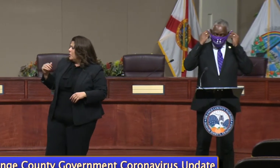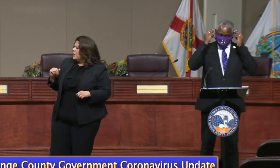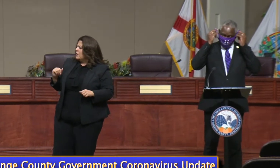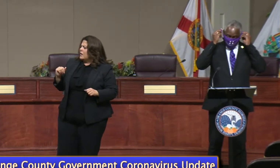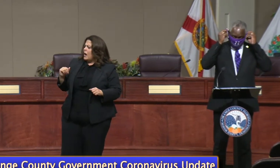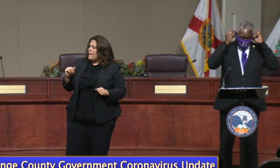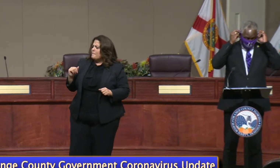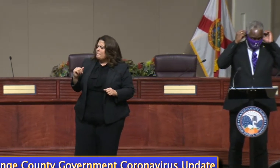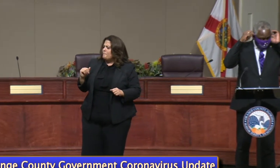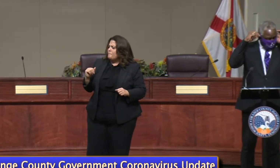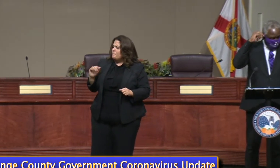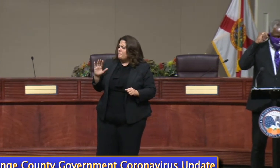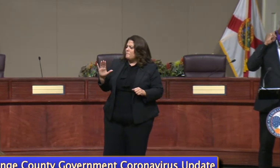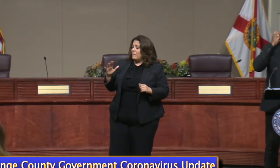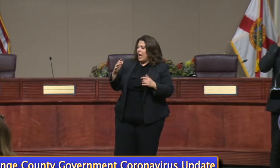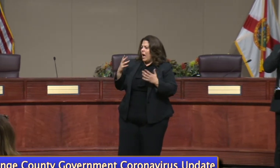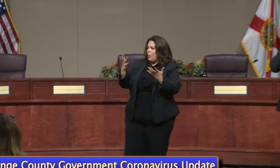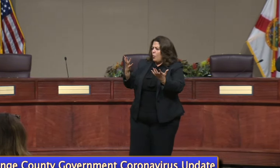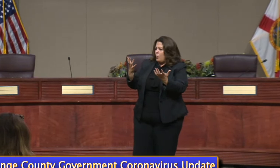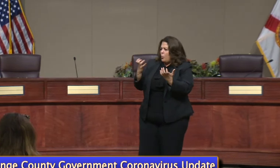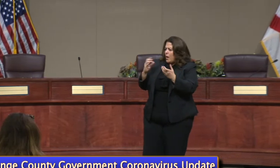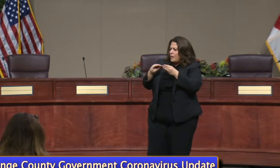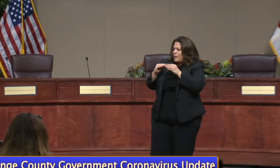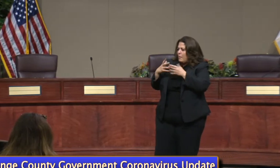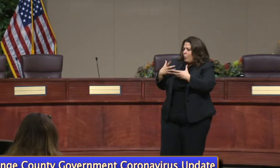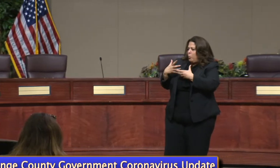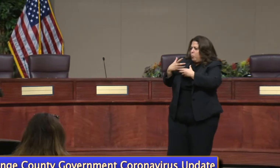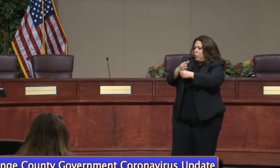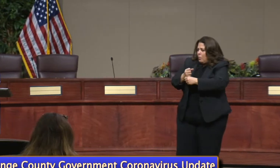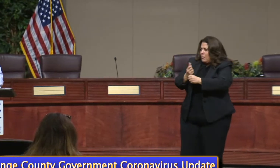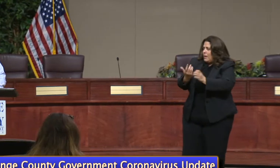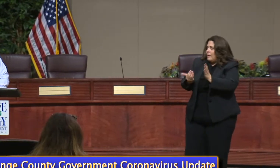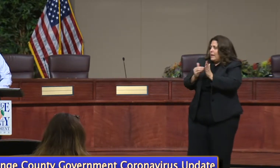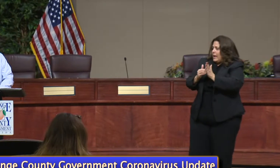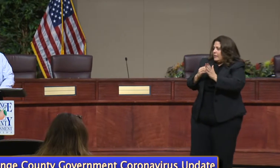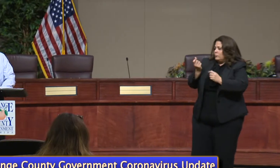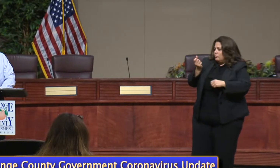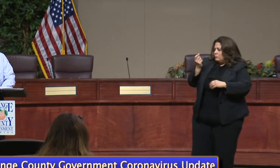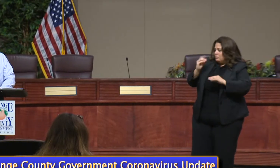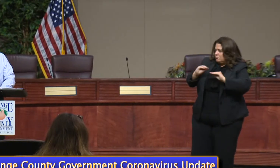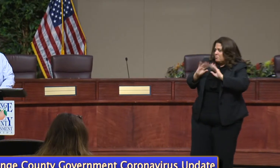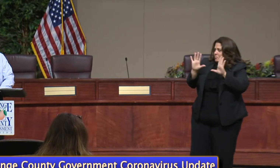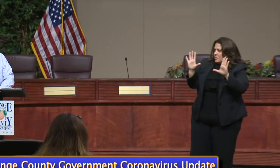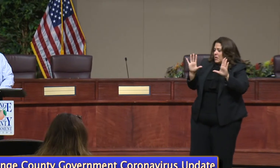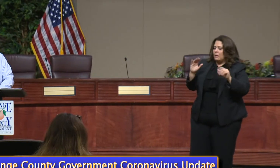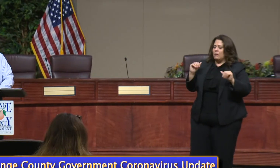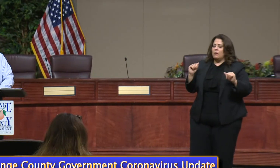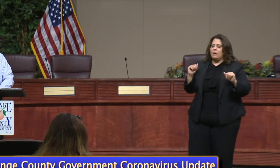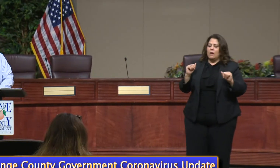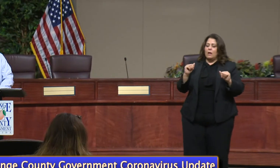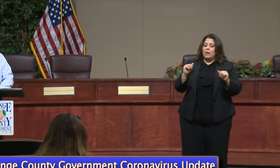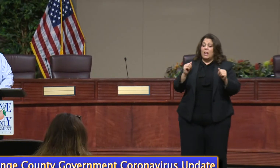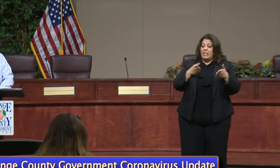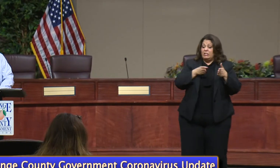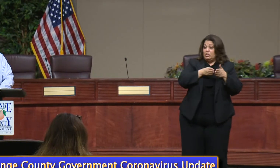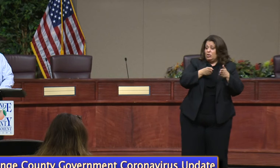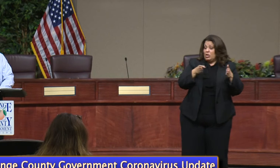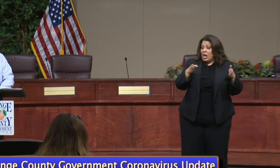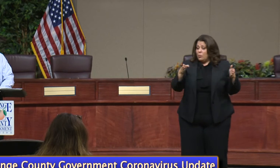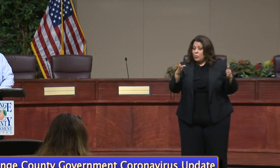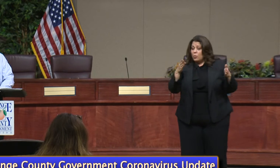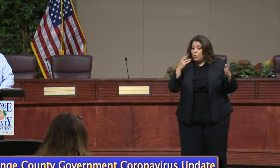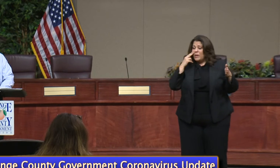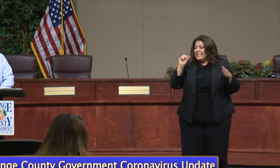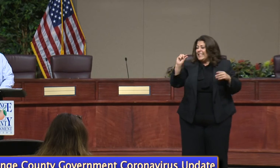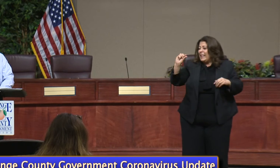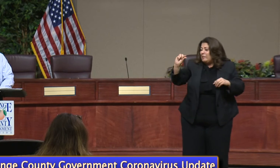Pino, just to recap some of the numbers you showed us. In general, things are trending upward a